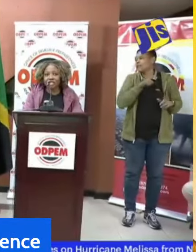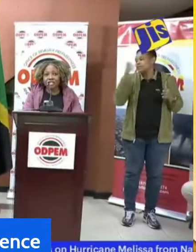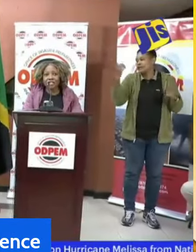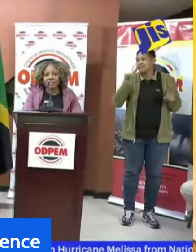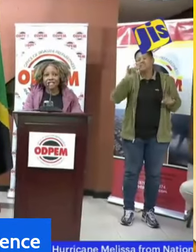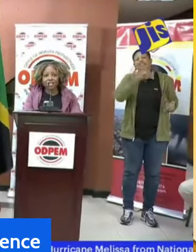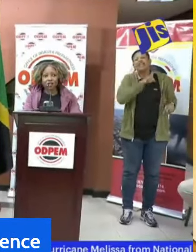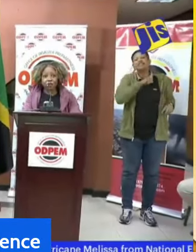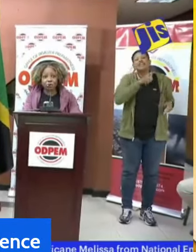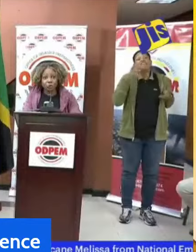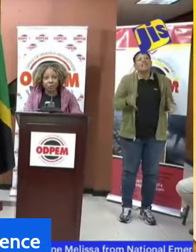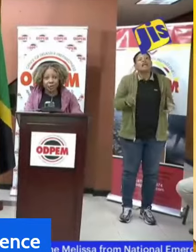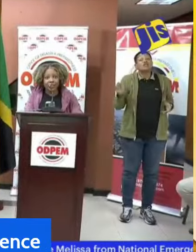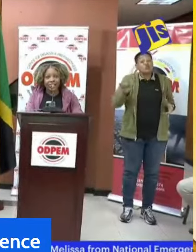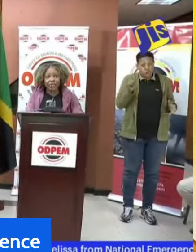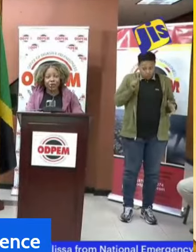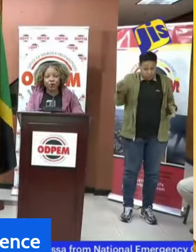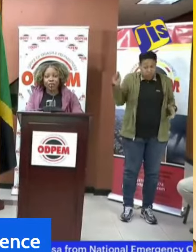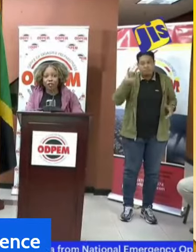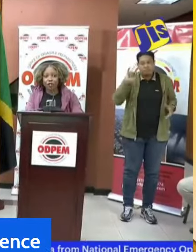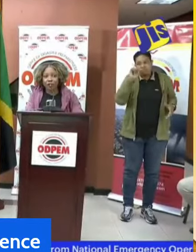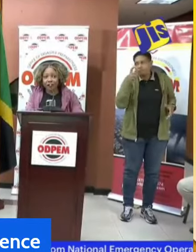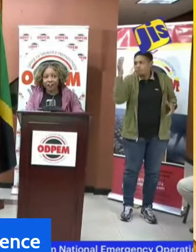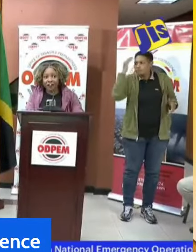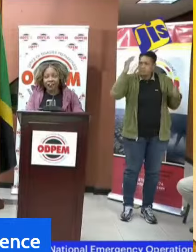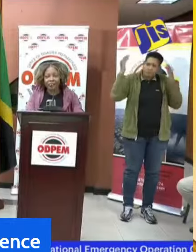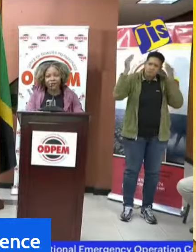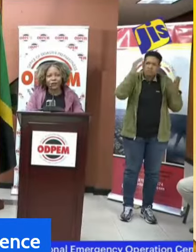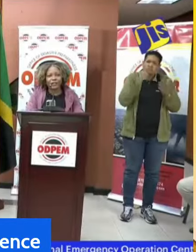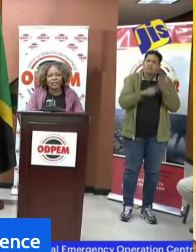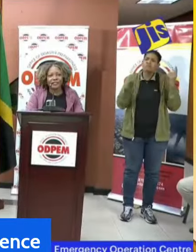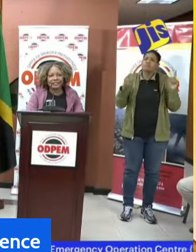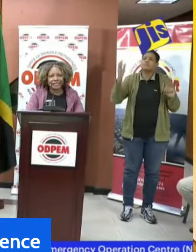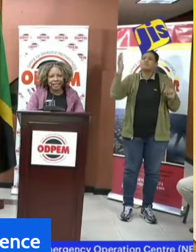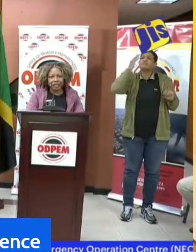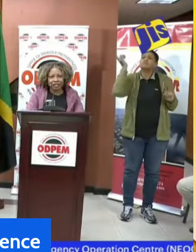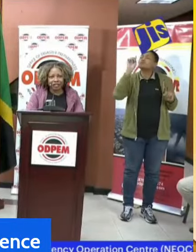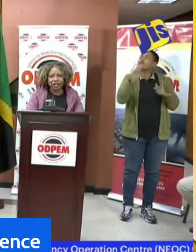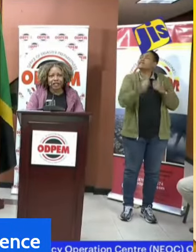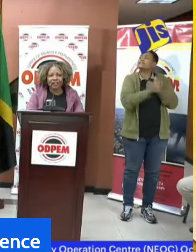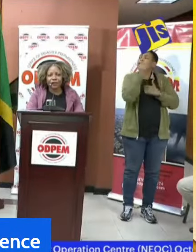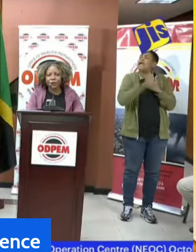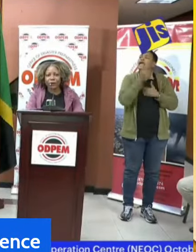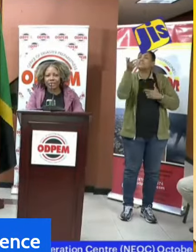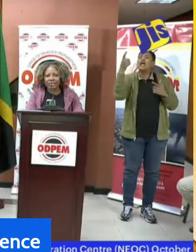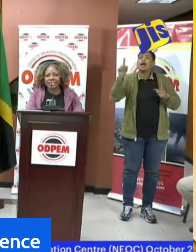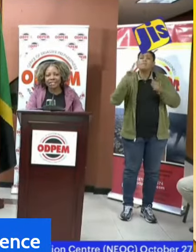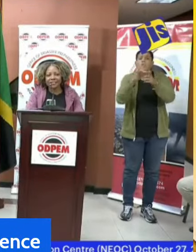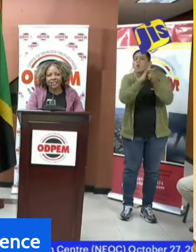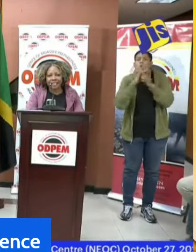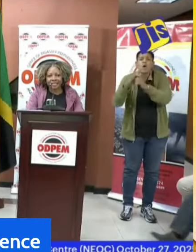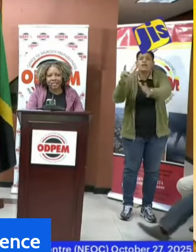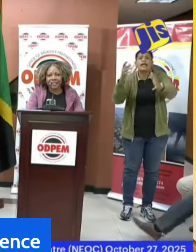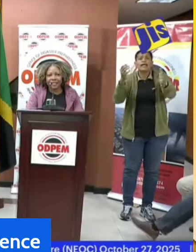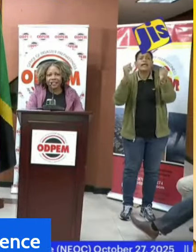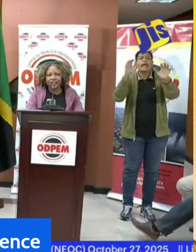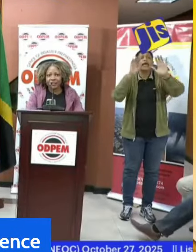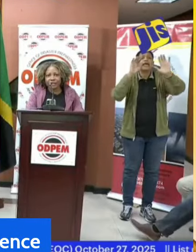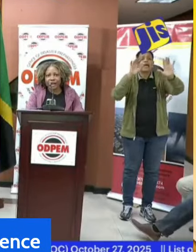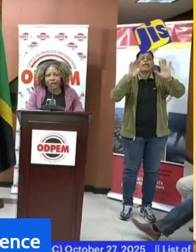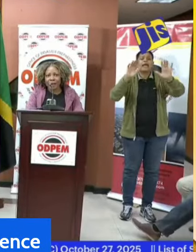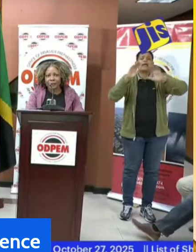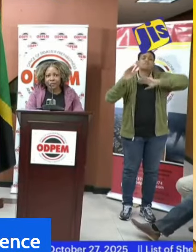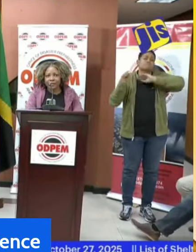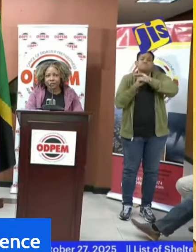The JCF is here too. They know what's going on. They know where there is danger. They're coordinating. They're getting